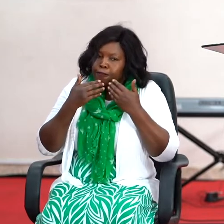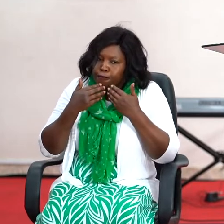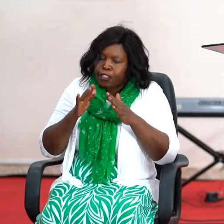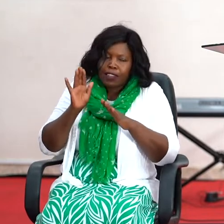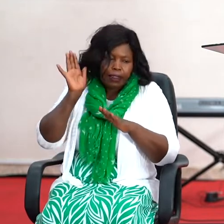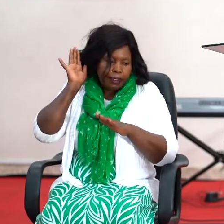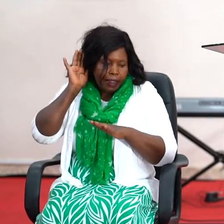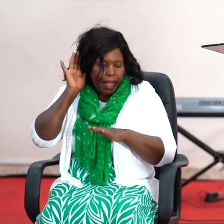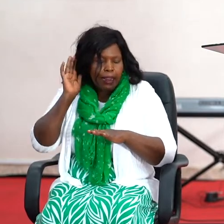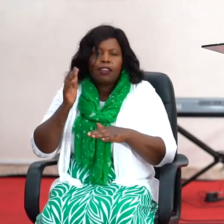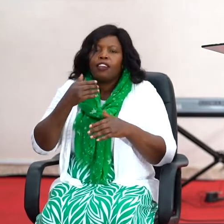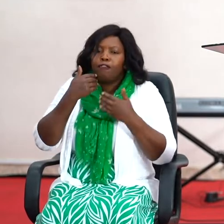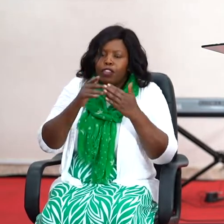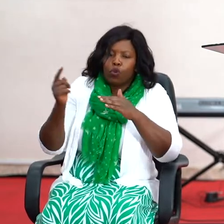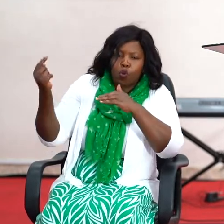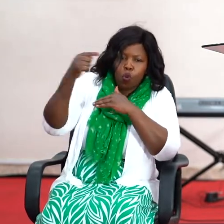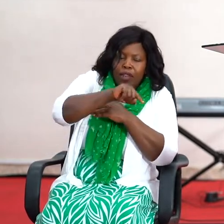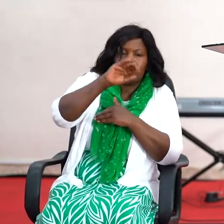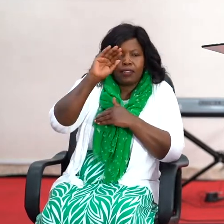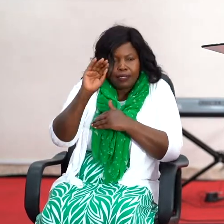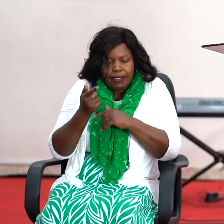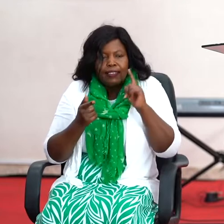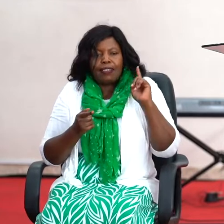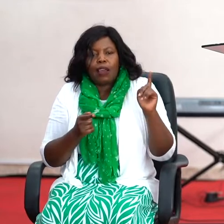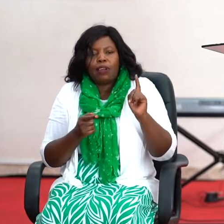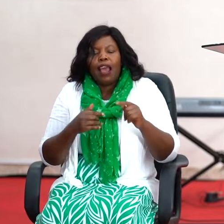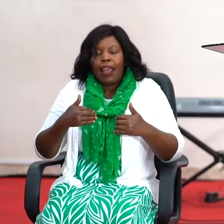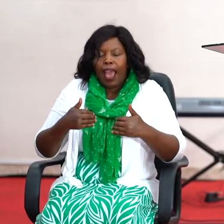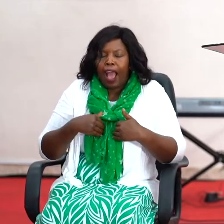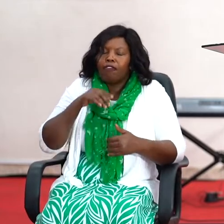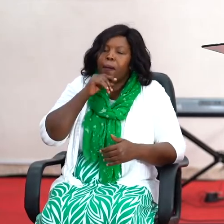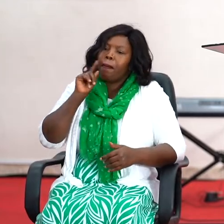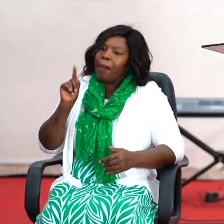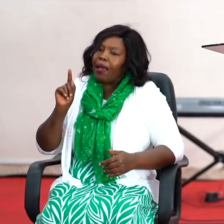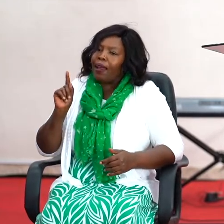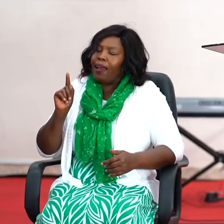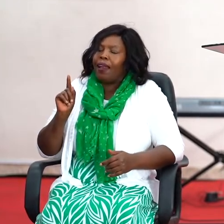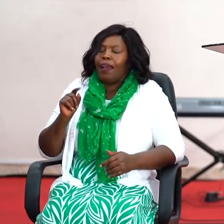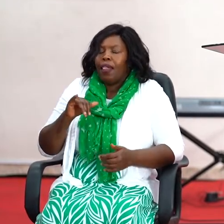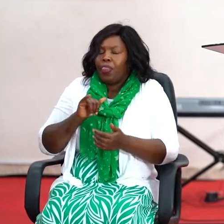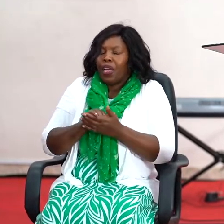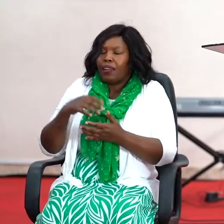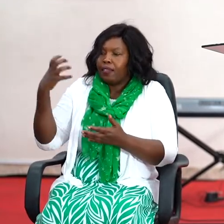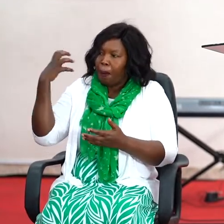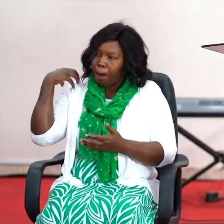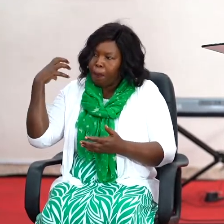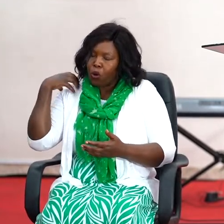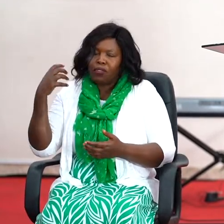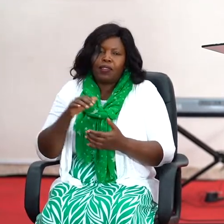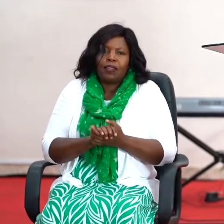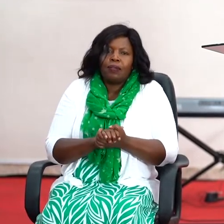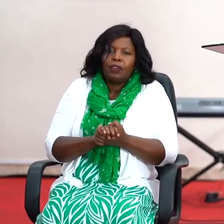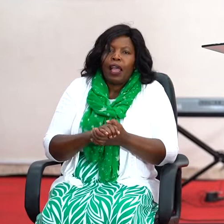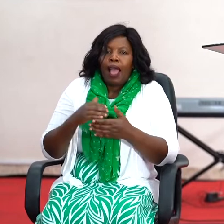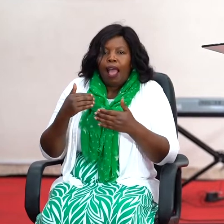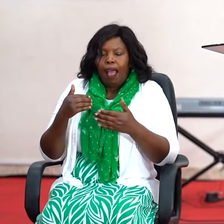hearing of the people, he entered Capernaum. There was a centurion servant whom his master valued